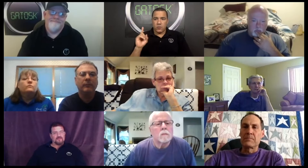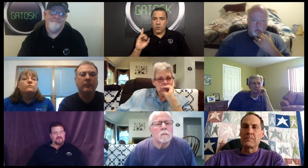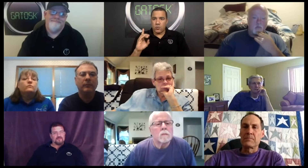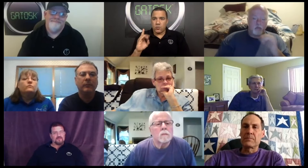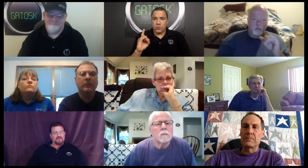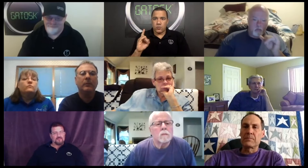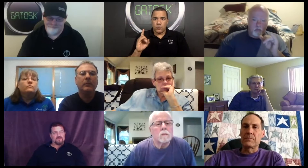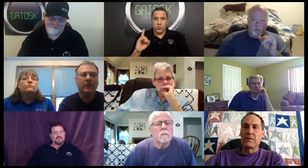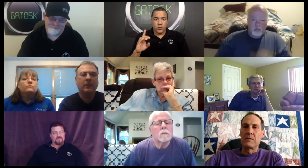advertising credits.